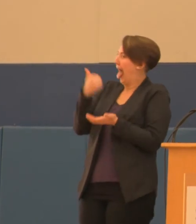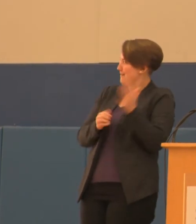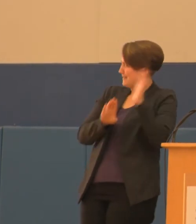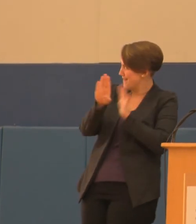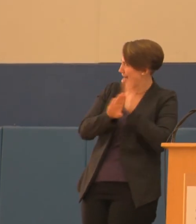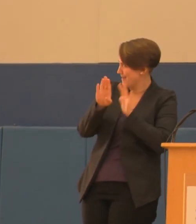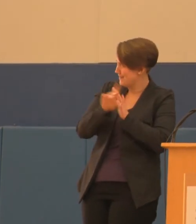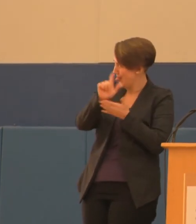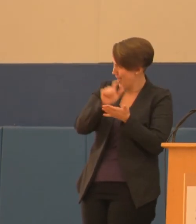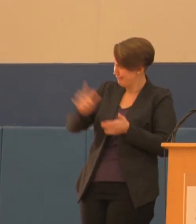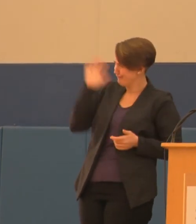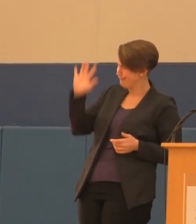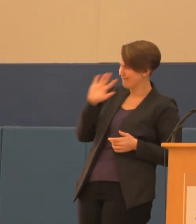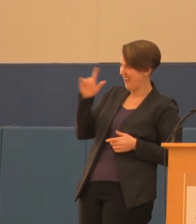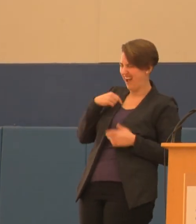school career.